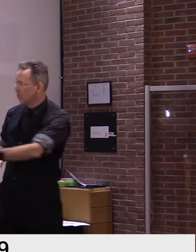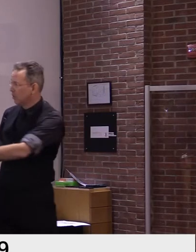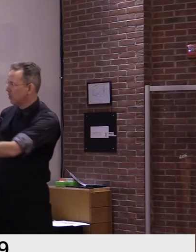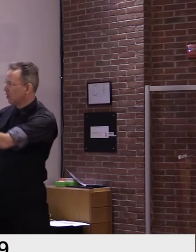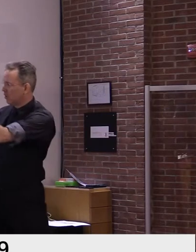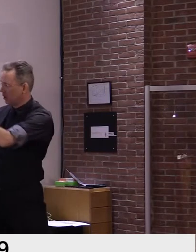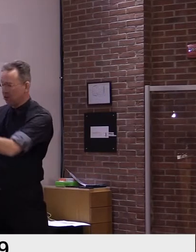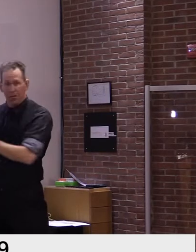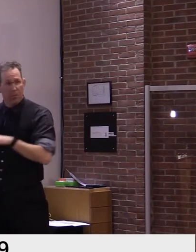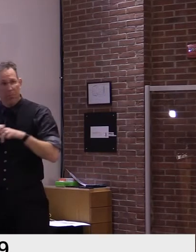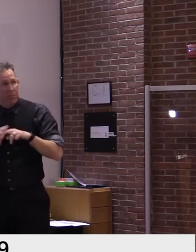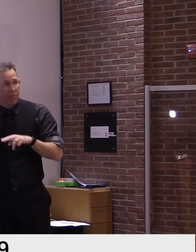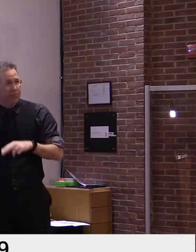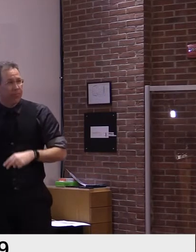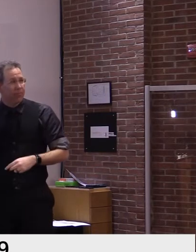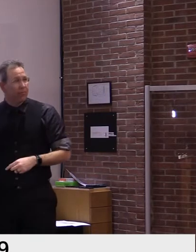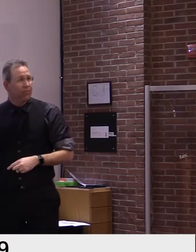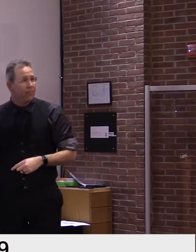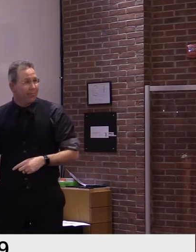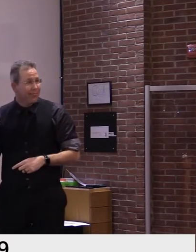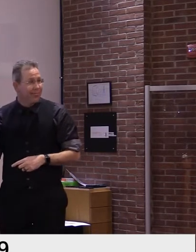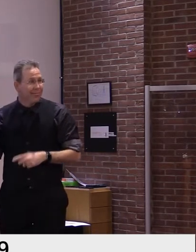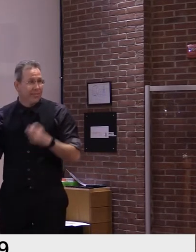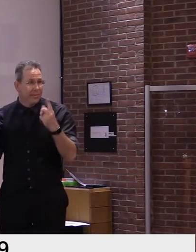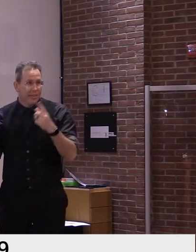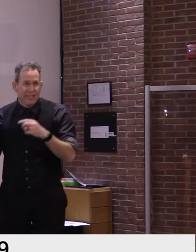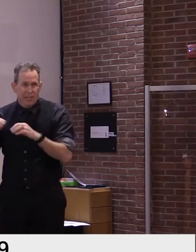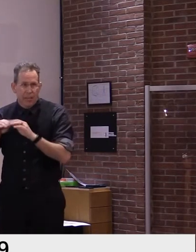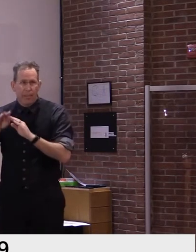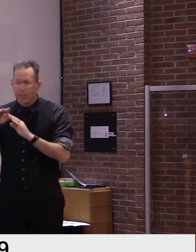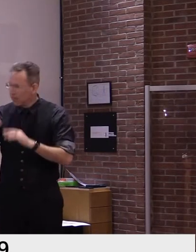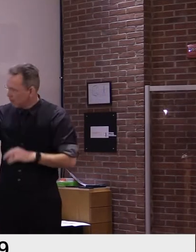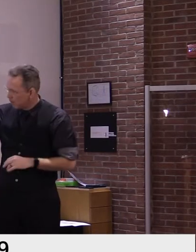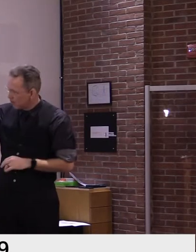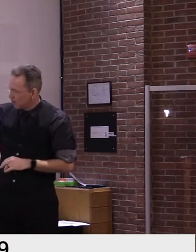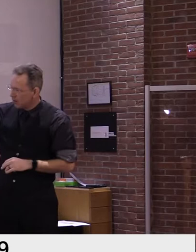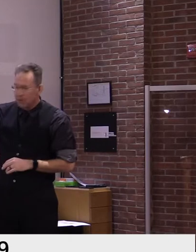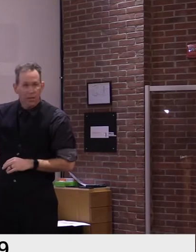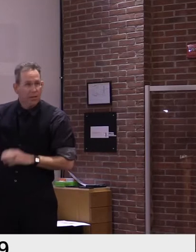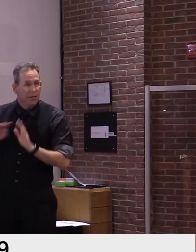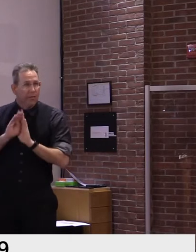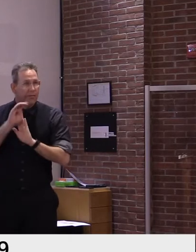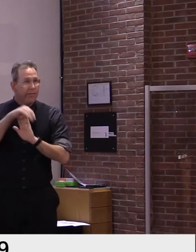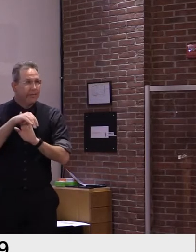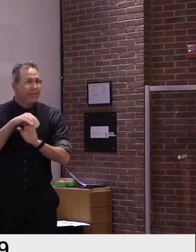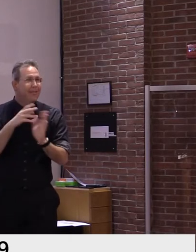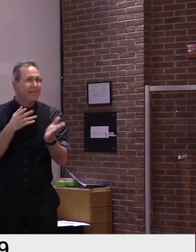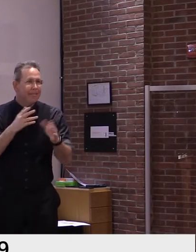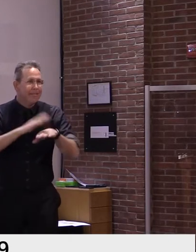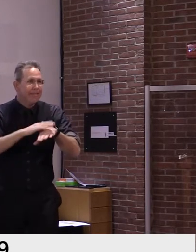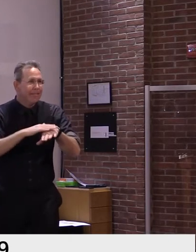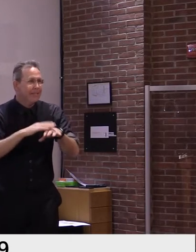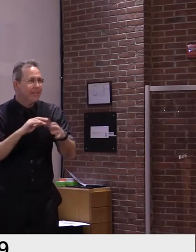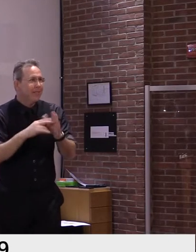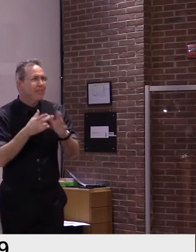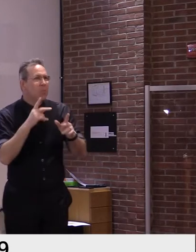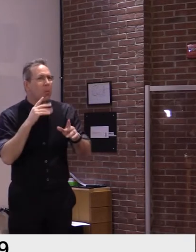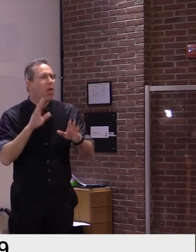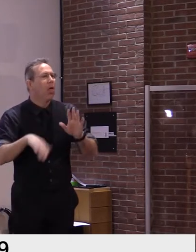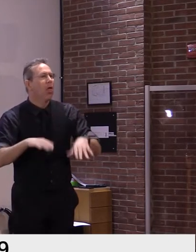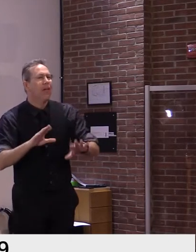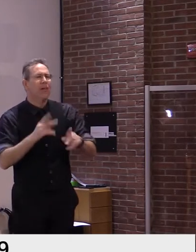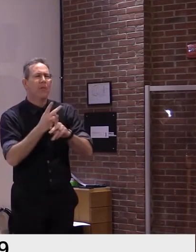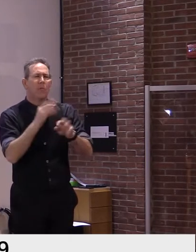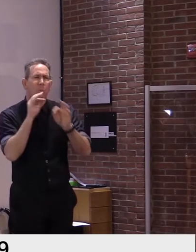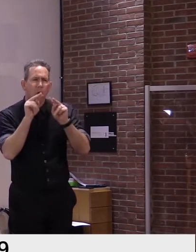being relatively flat. And while we'll need probably another week's worth of data to know exactly if this